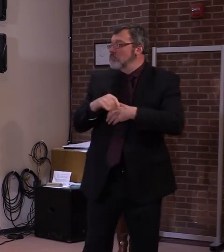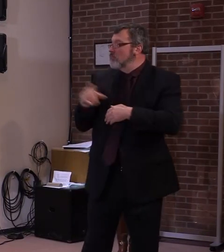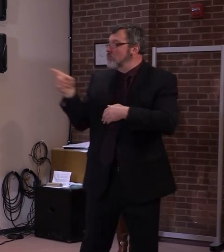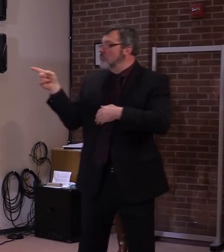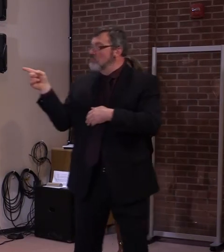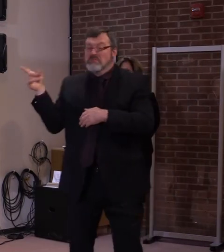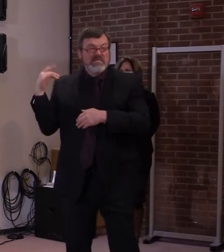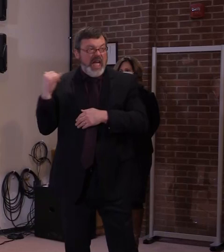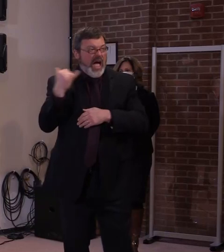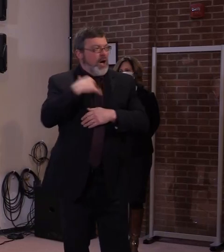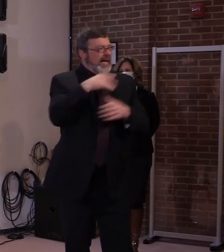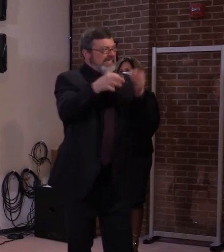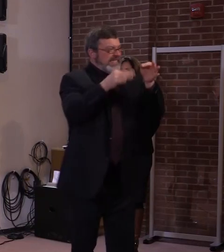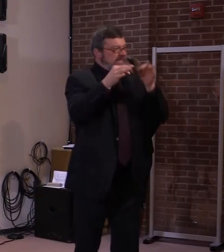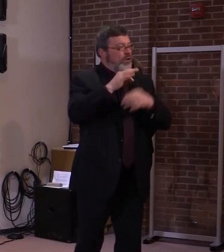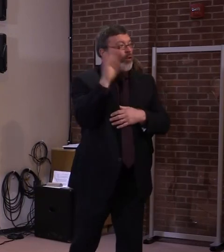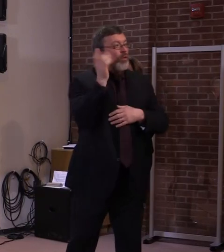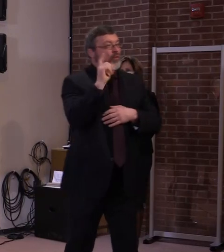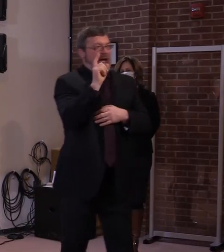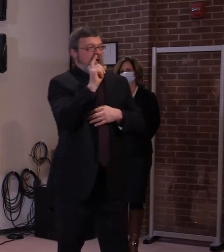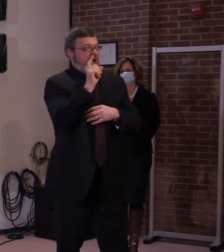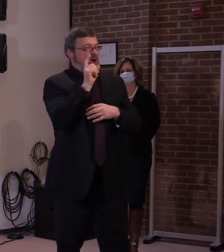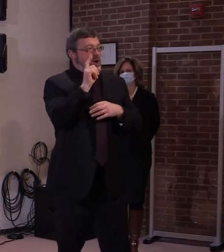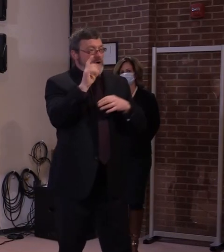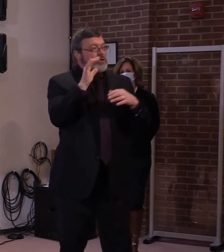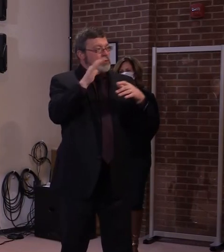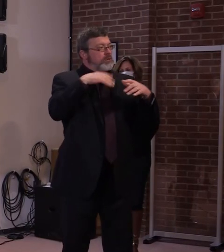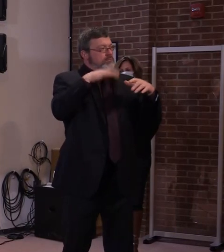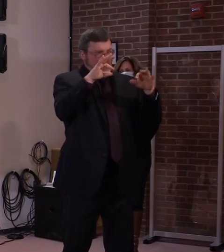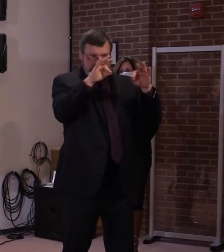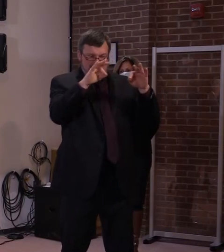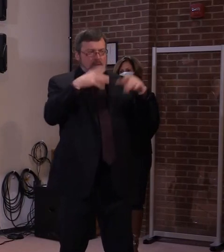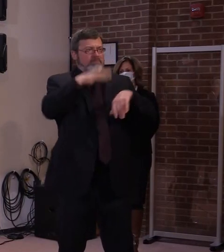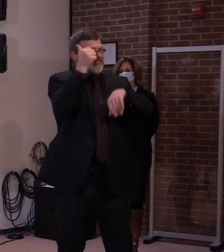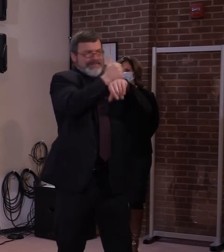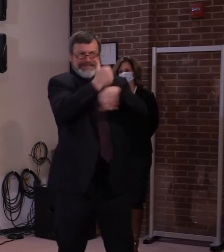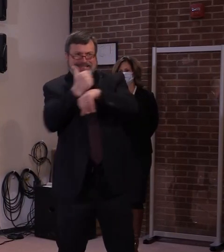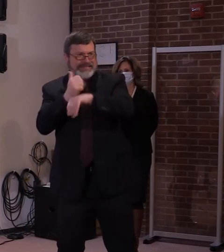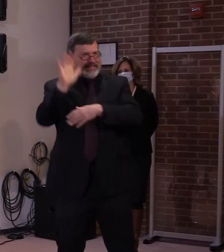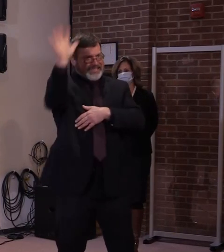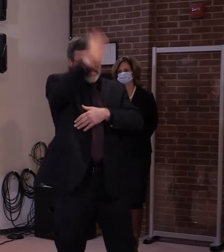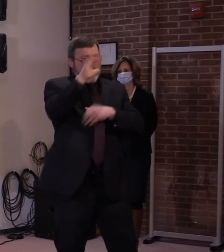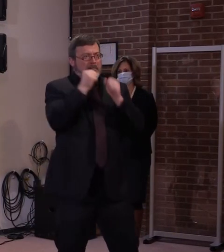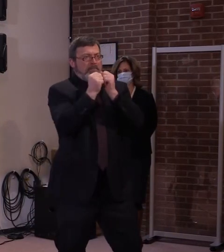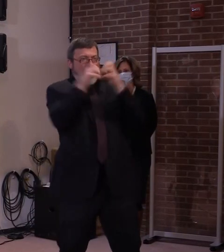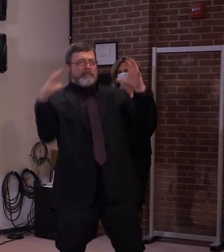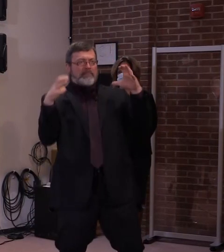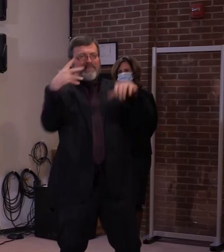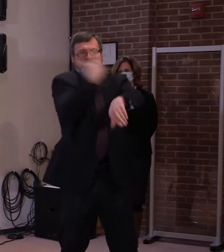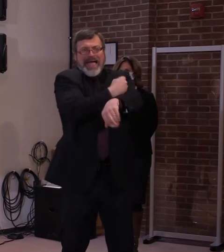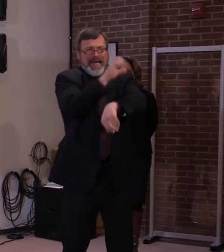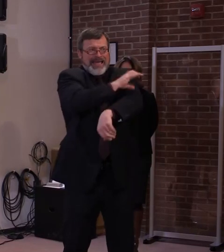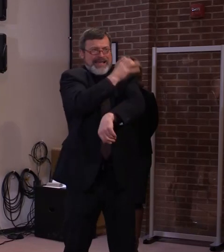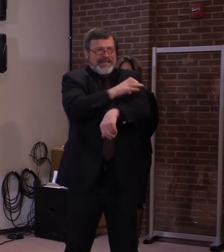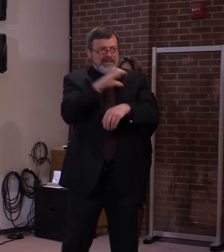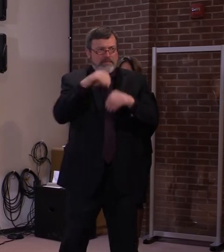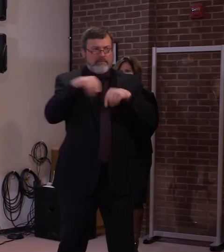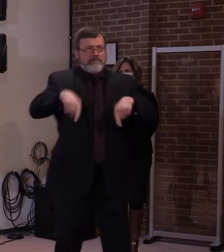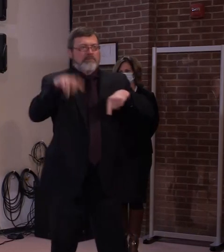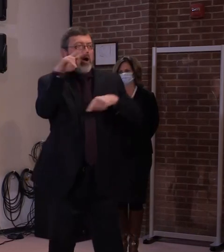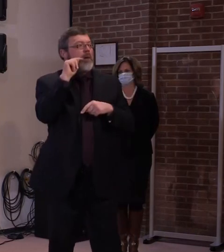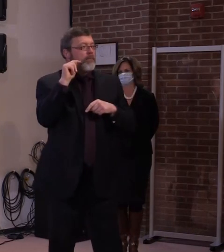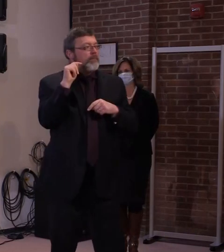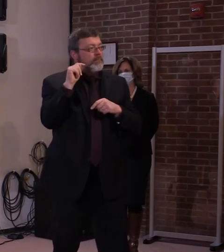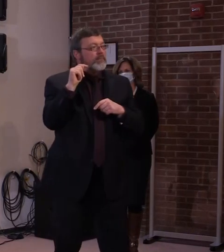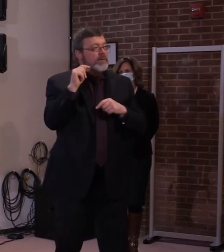on additional vaccine clinics throughout the state during the holiday season. We have added 26 pop-up